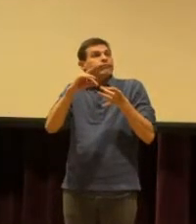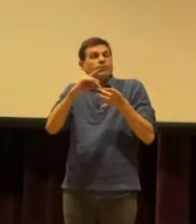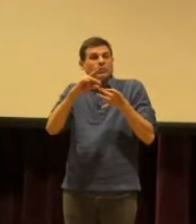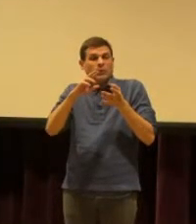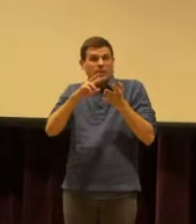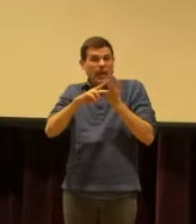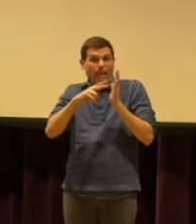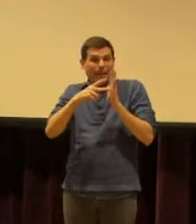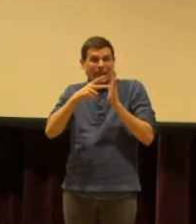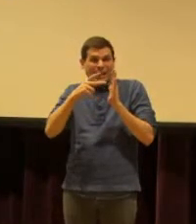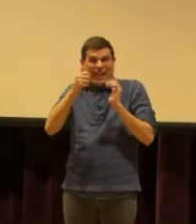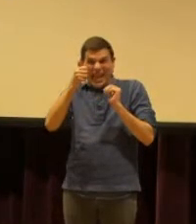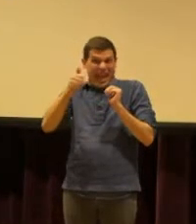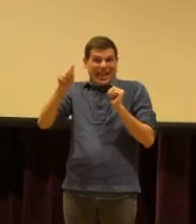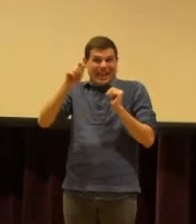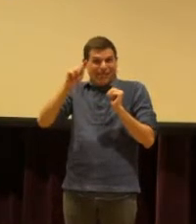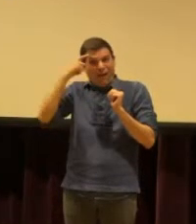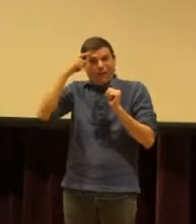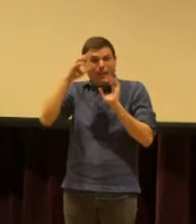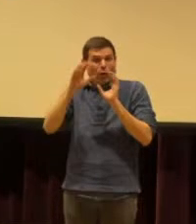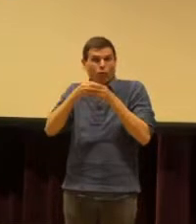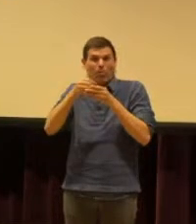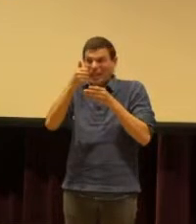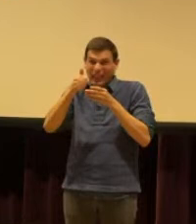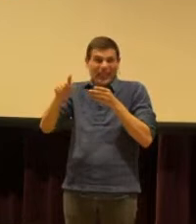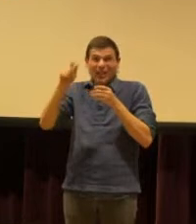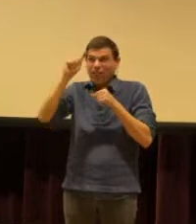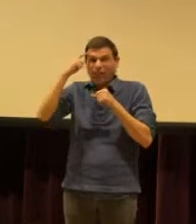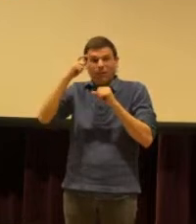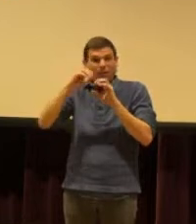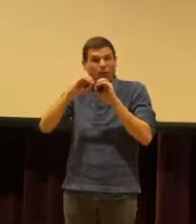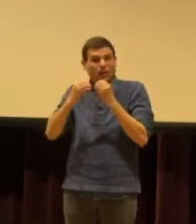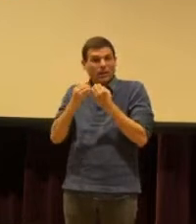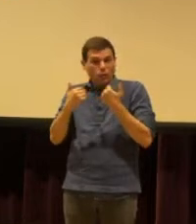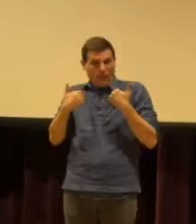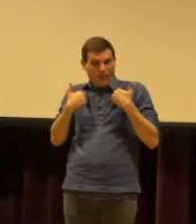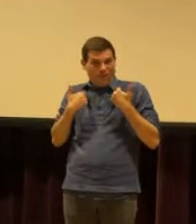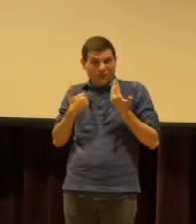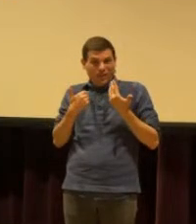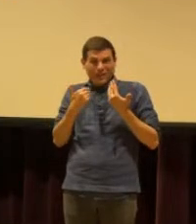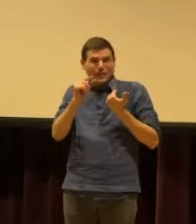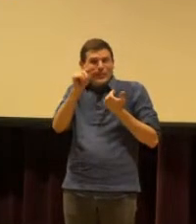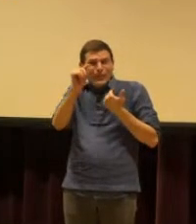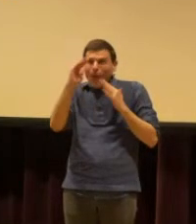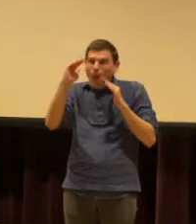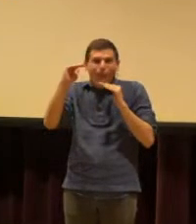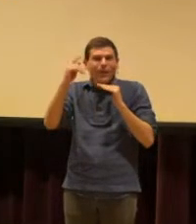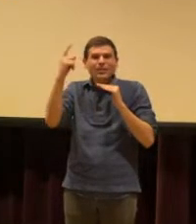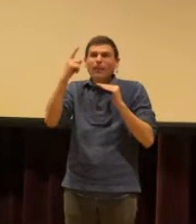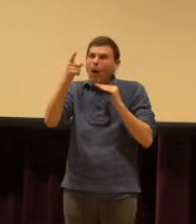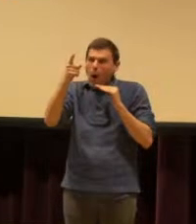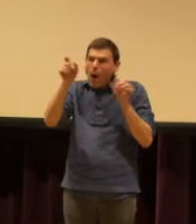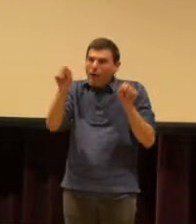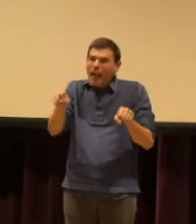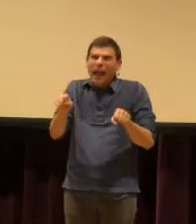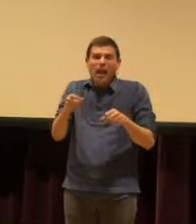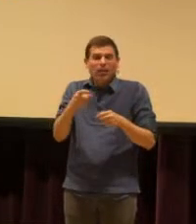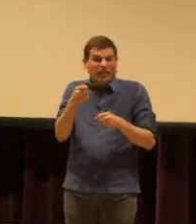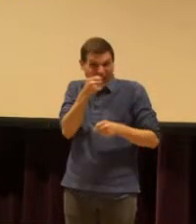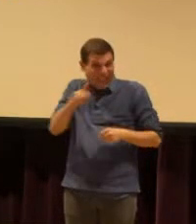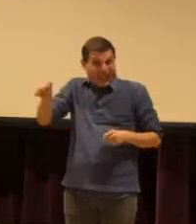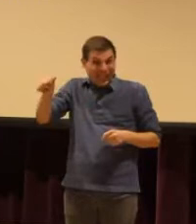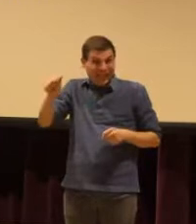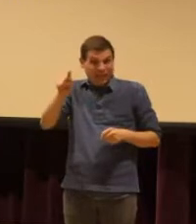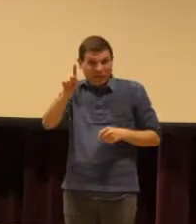that's ever shown any light of being able to provide, you know, any hope and support the services that you're discussing?